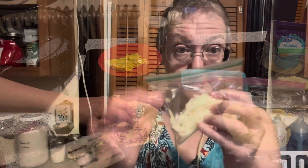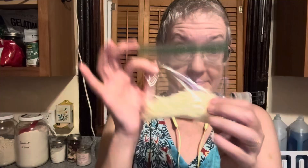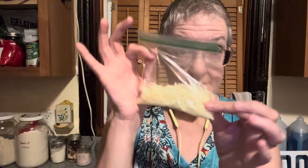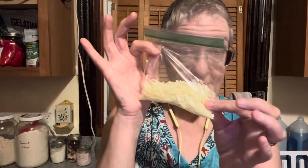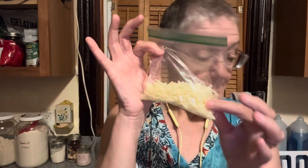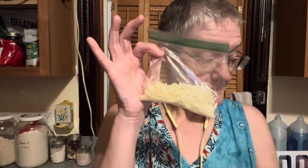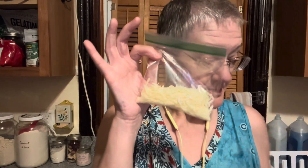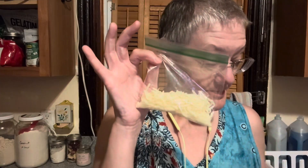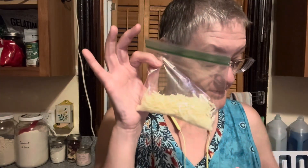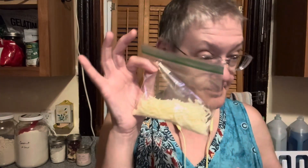tortilla.